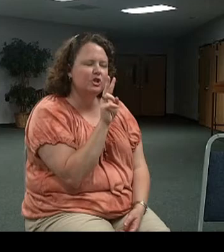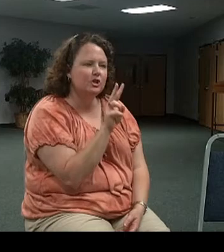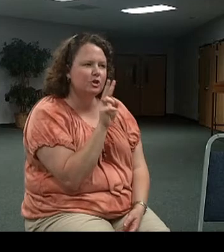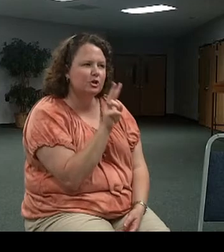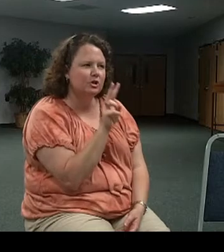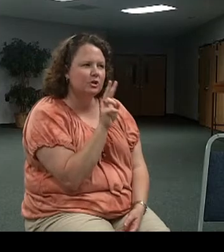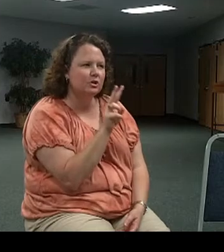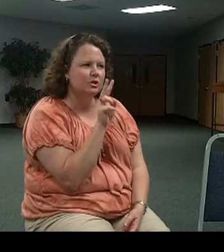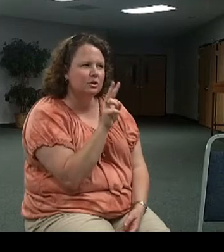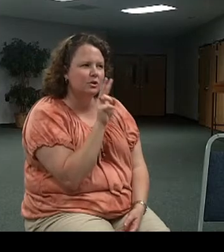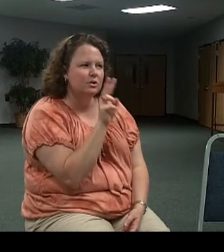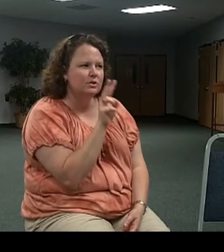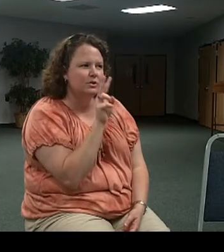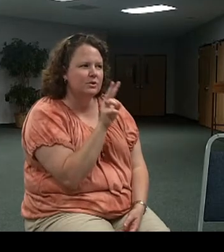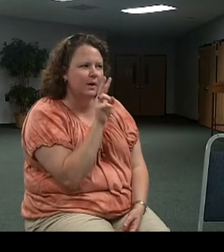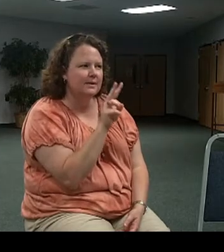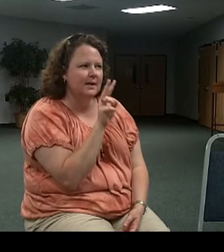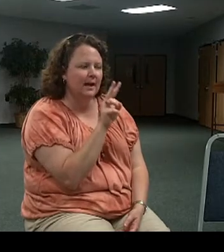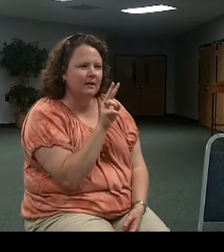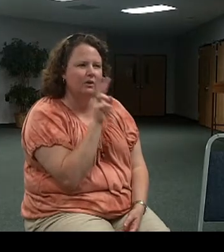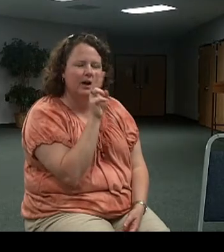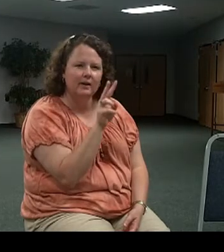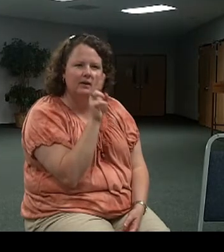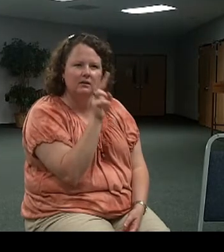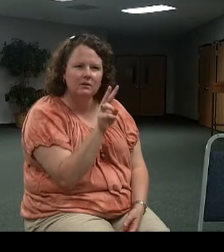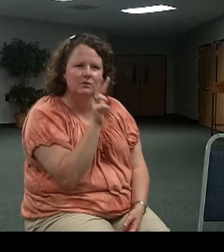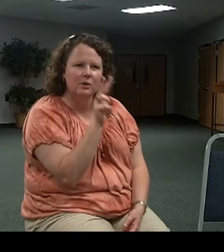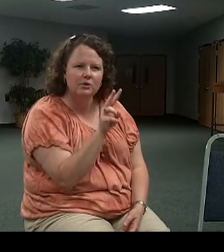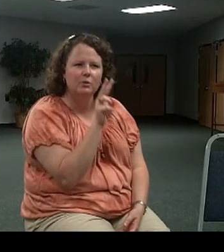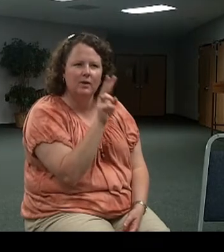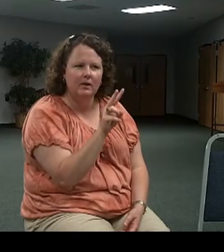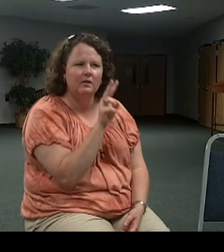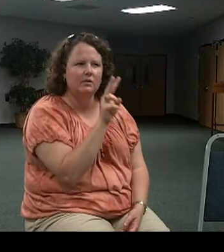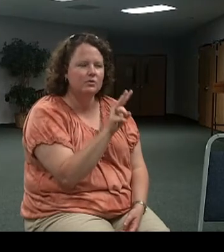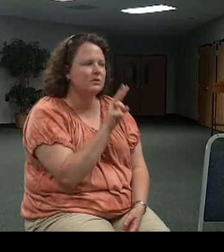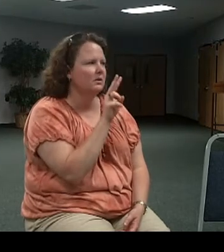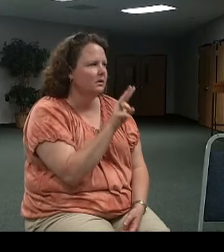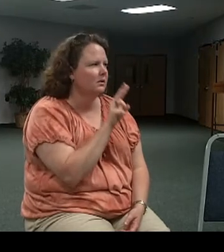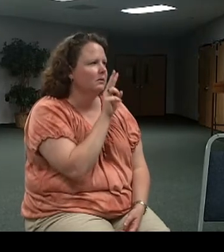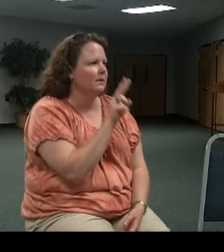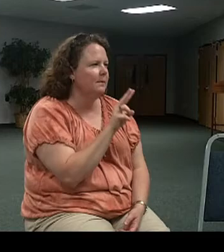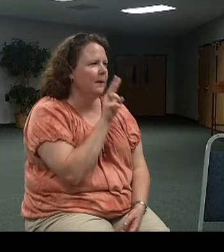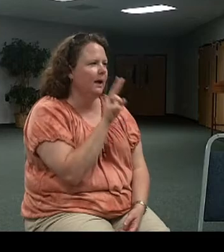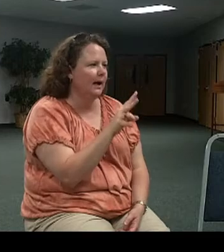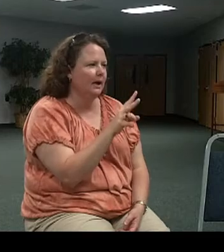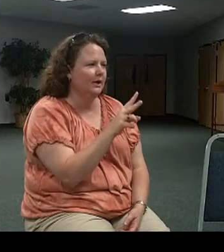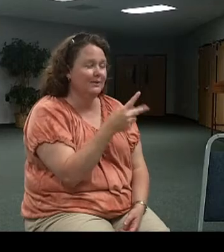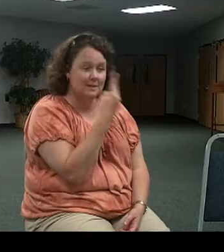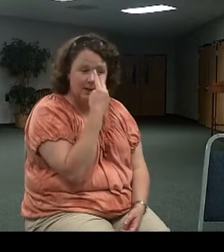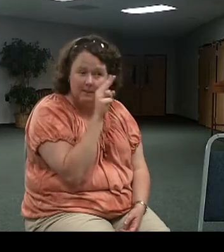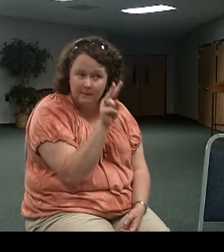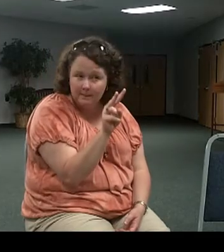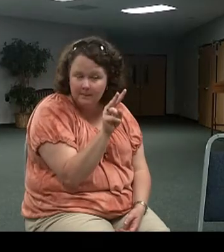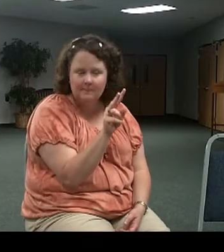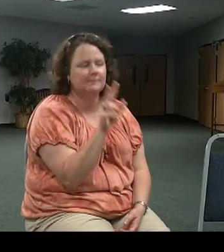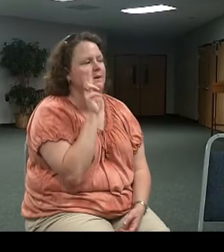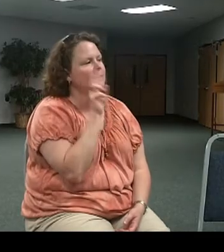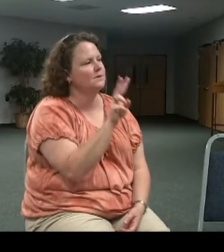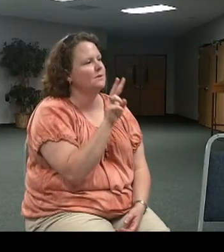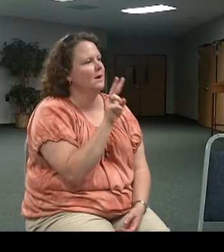Watch. Those two eyes again, and there's emotion with it. There's keeping an eye on you. It's not this. It's to